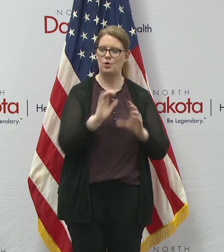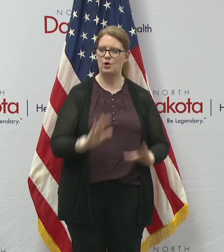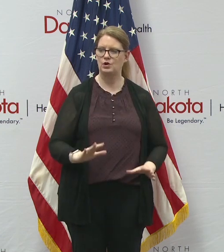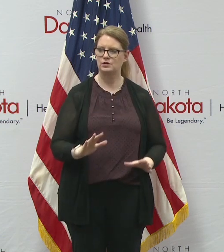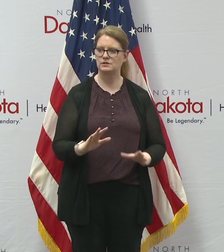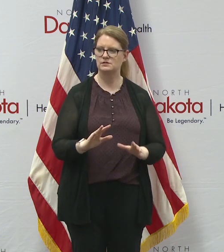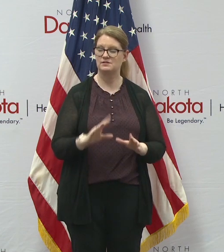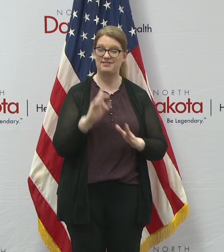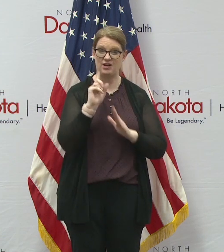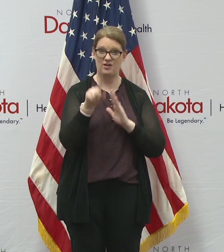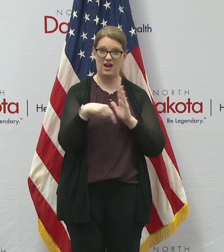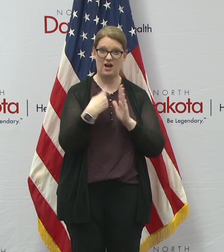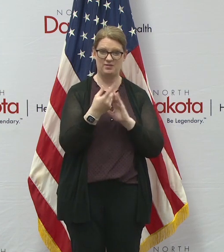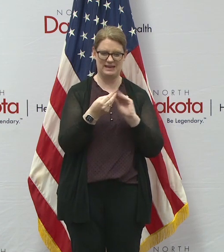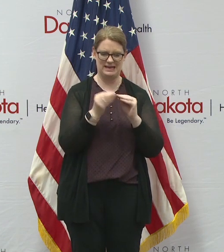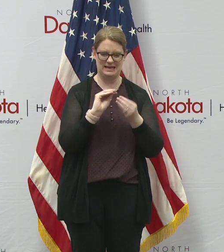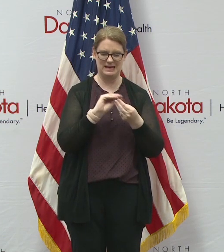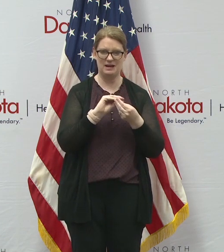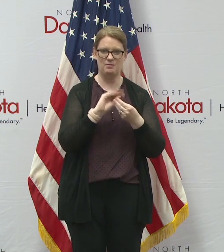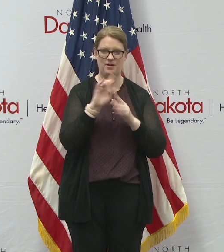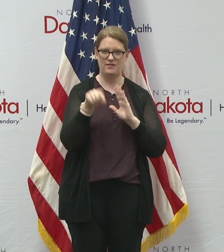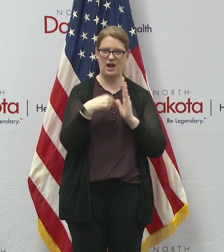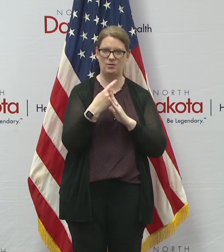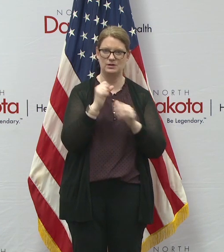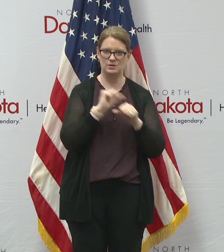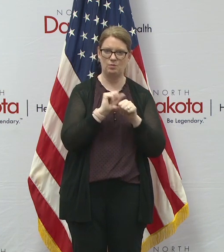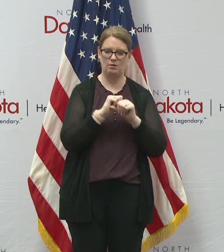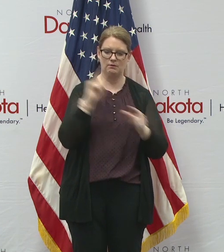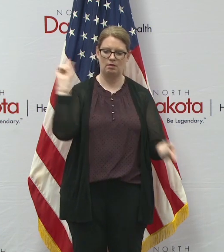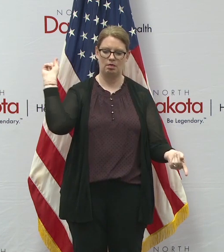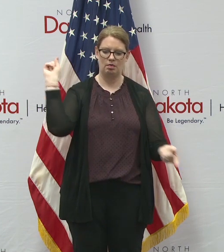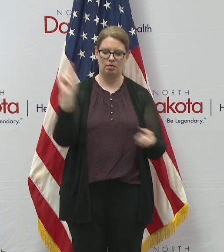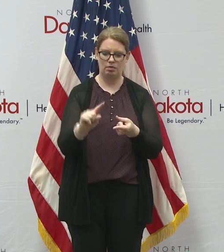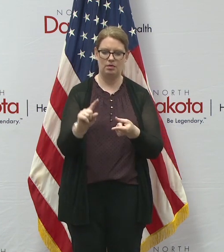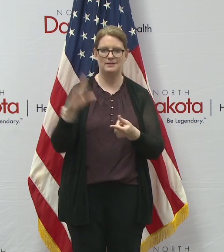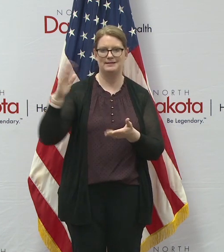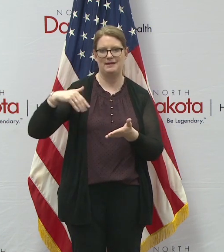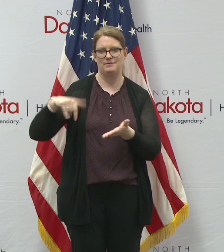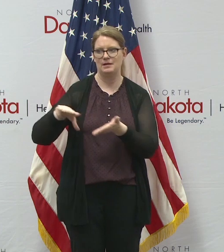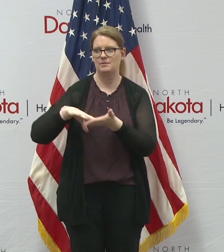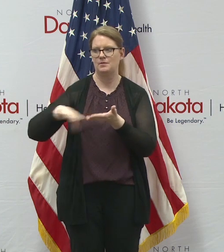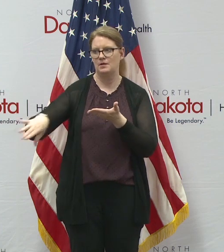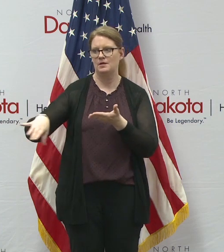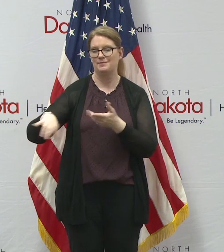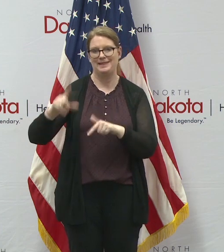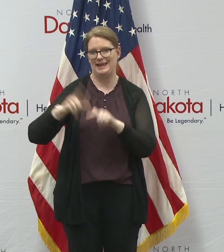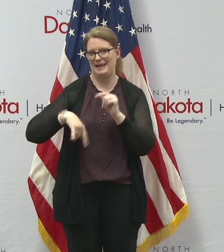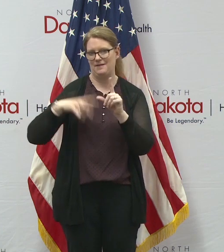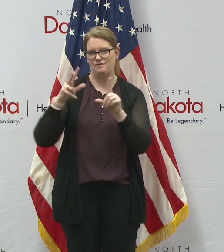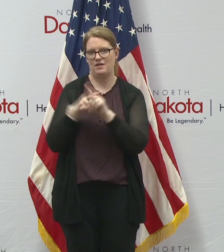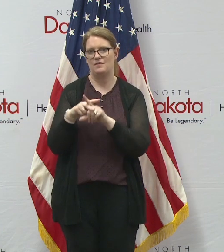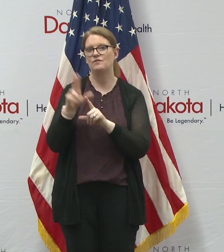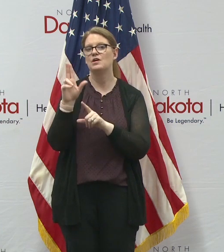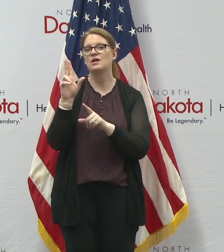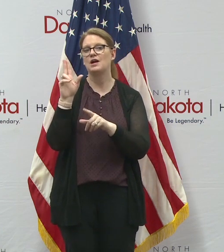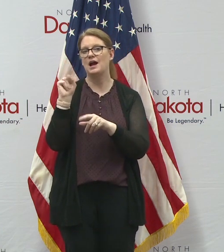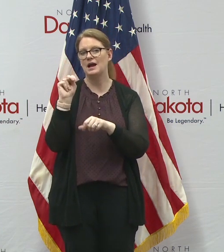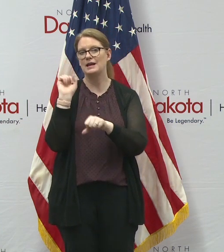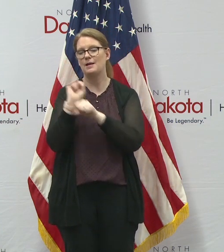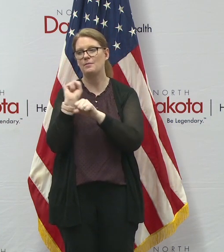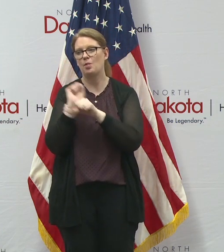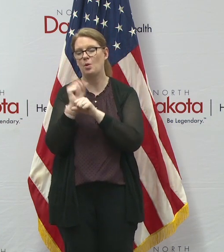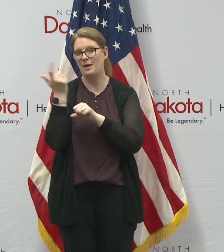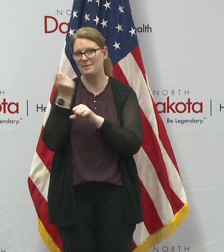their hours cut way back rather than being laid off, and because they haven't been laid off, they can't file for unemployment. Is there any